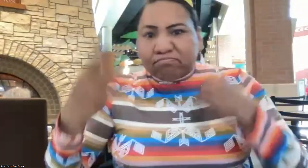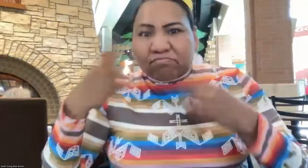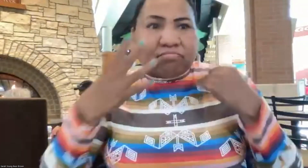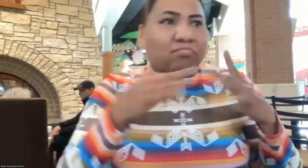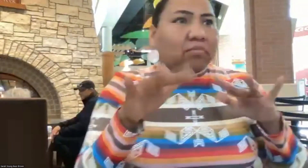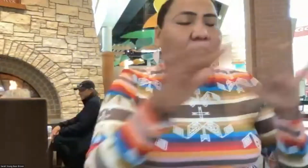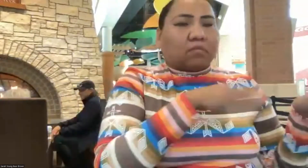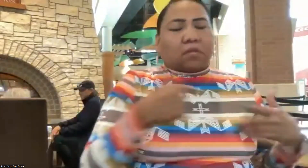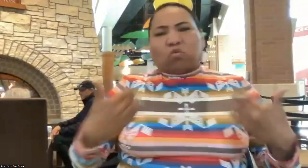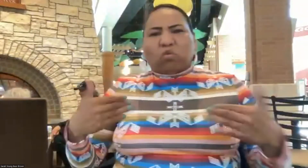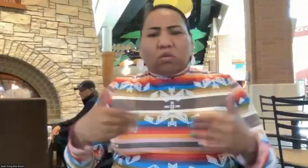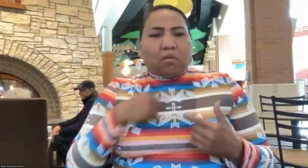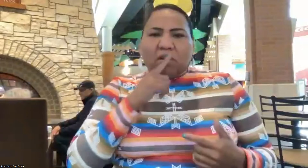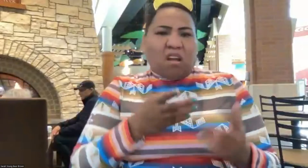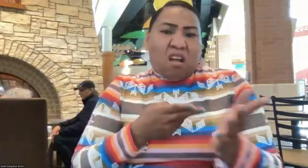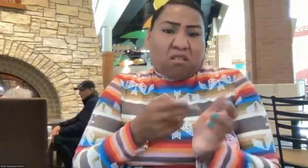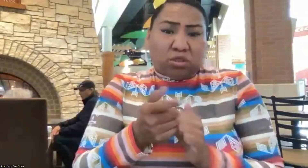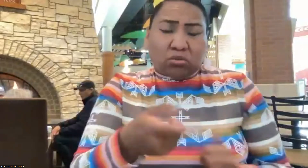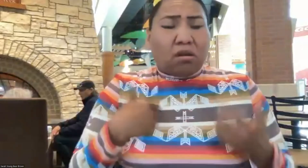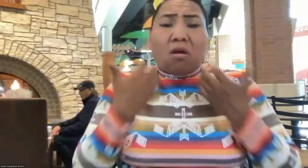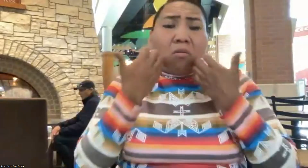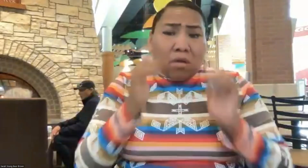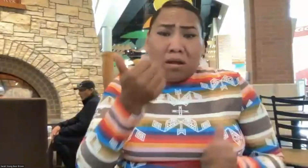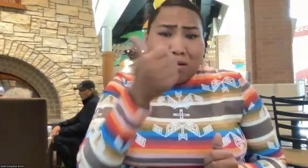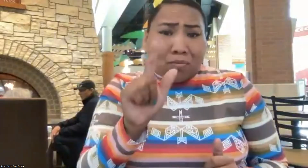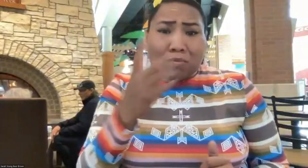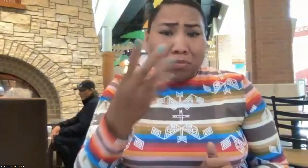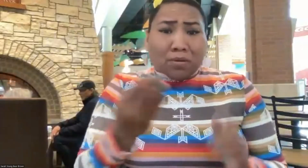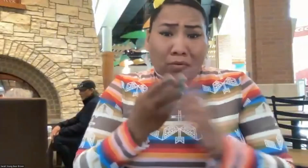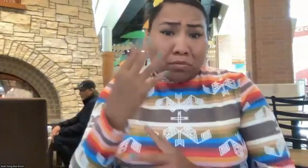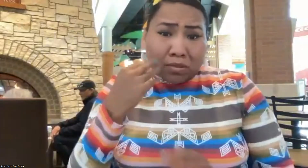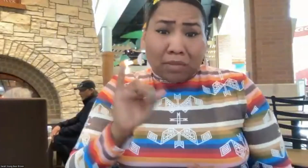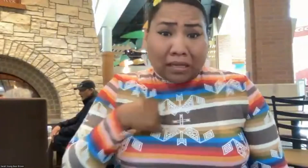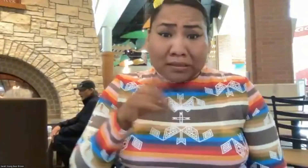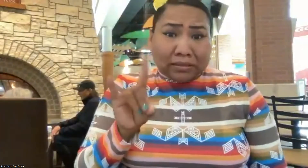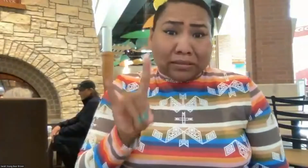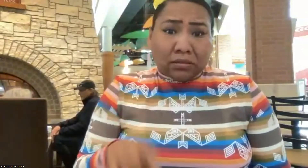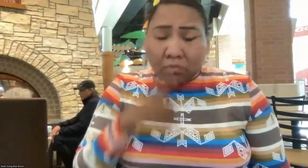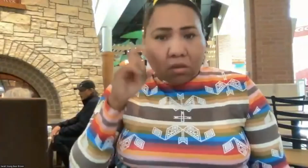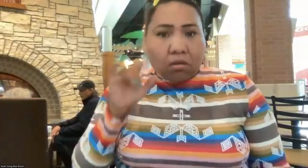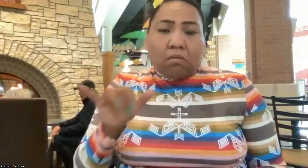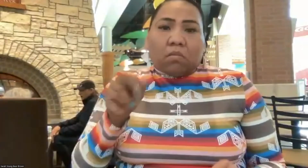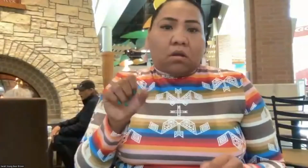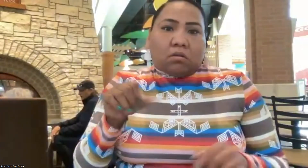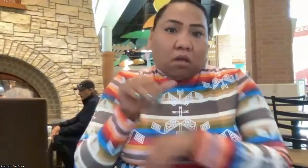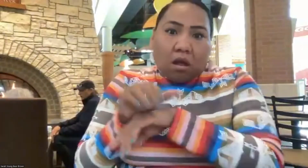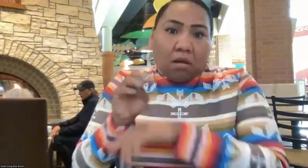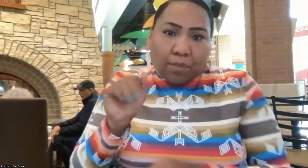Knowing that I've had these experiences and had to walk that path and take that journey, it's something that I would